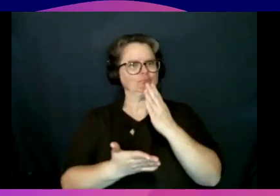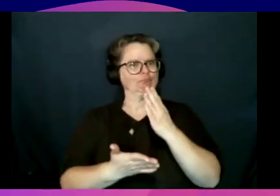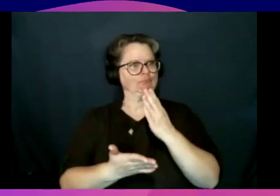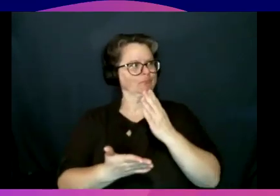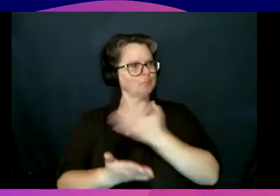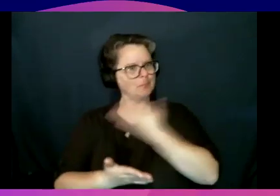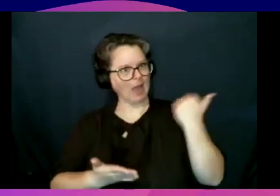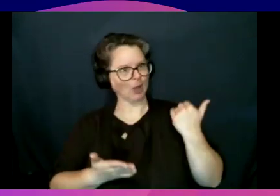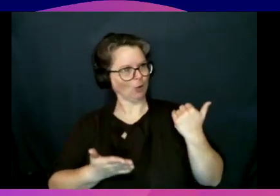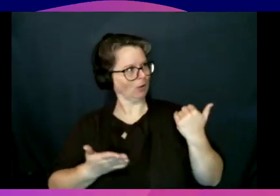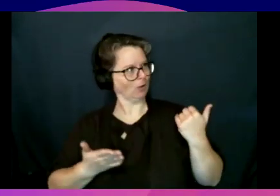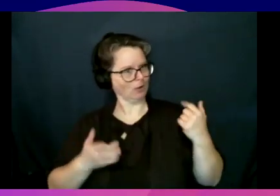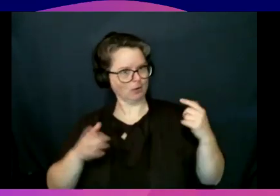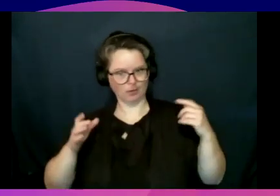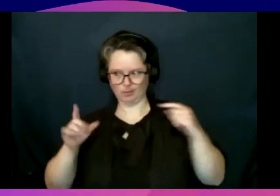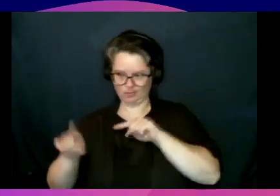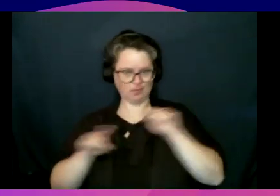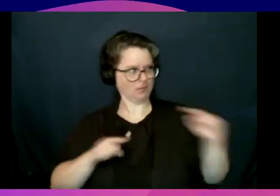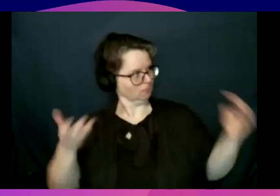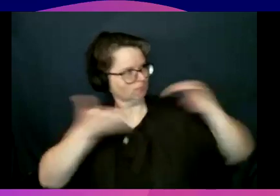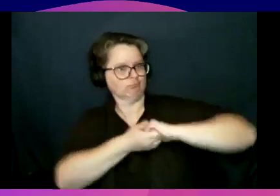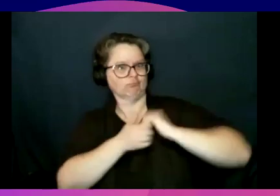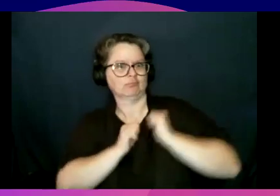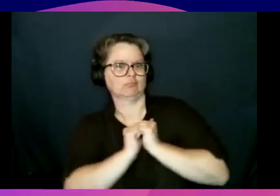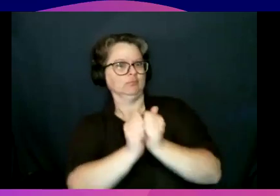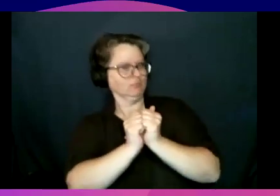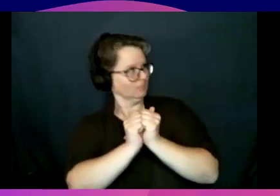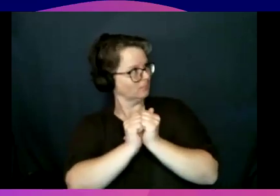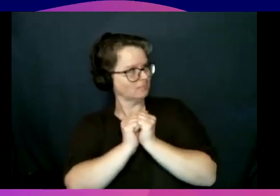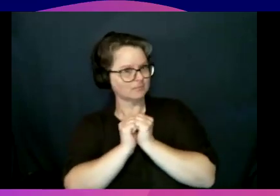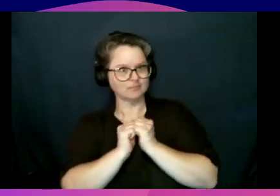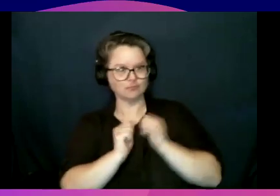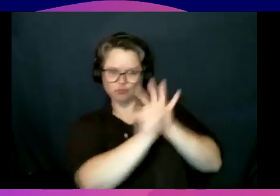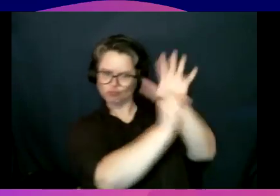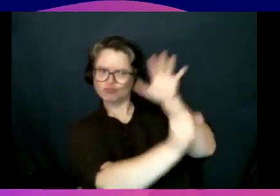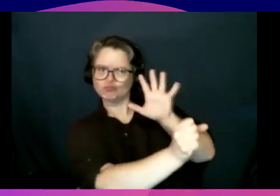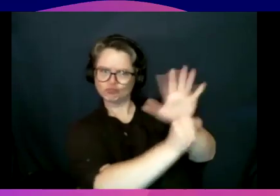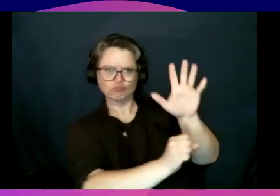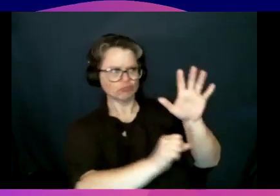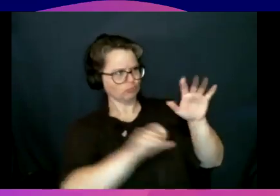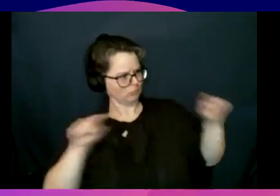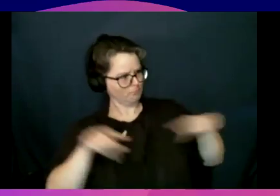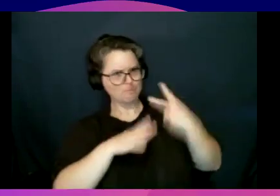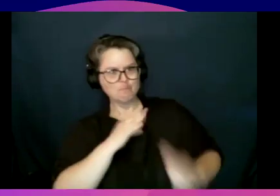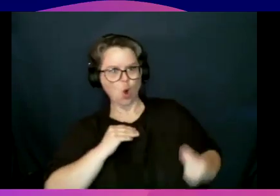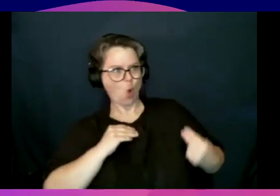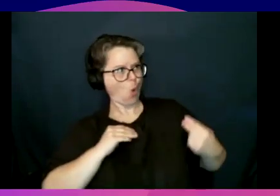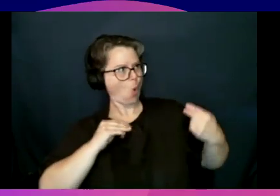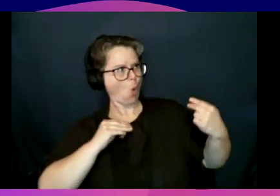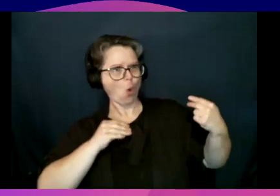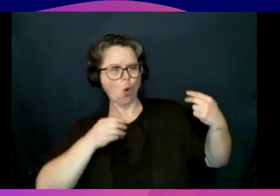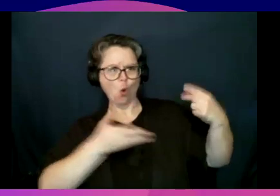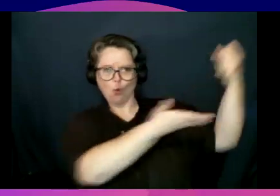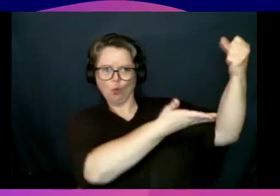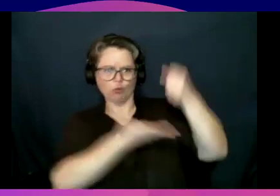I don't mind taking a stab at this one. I think that when we started our work on